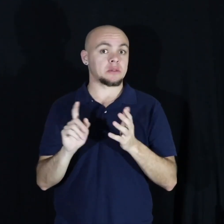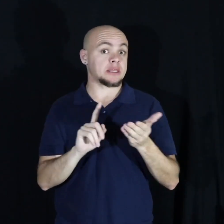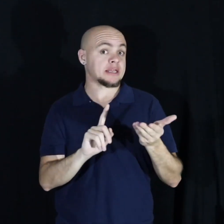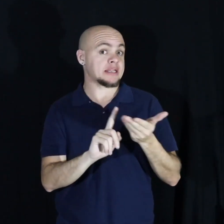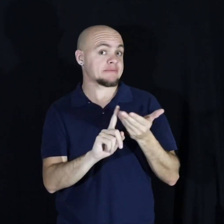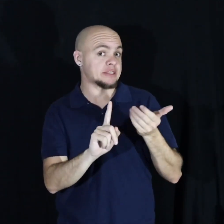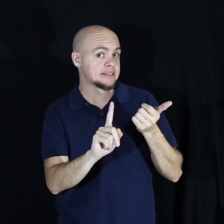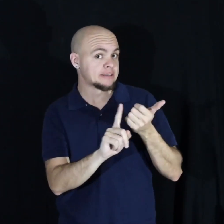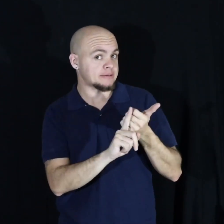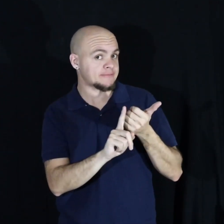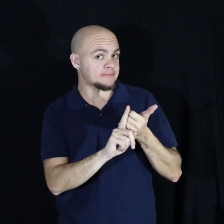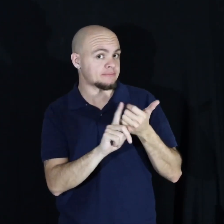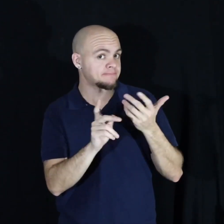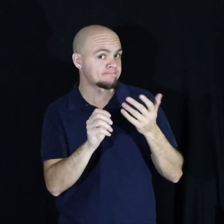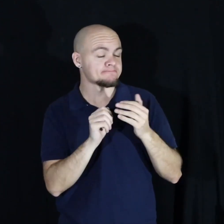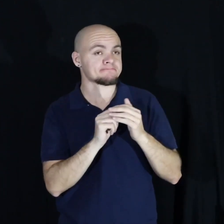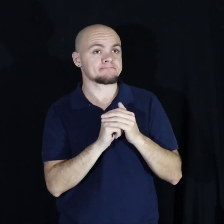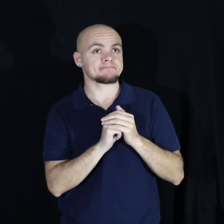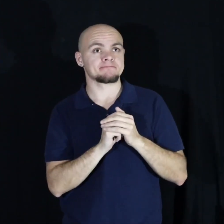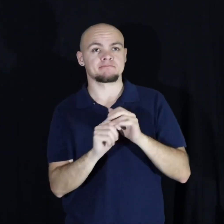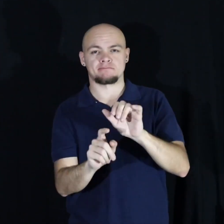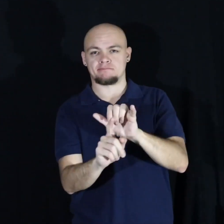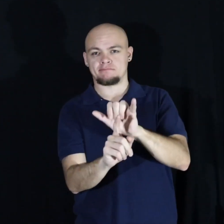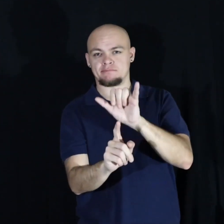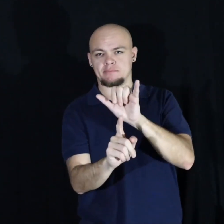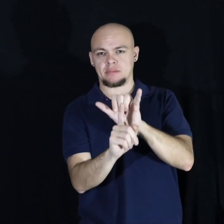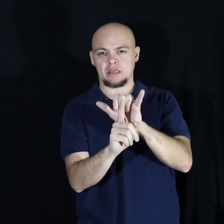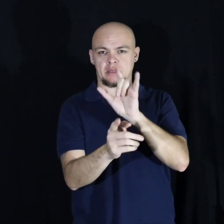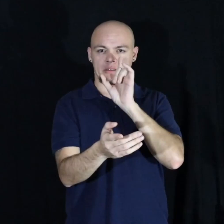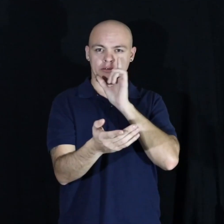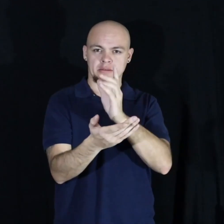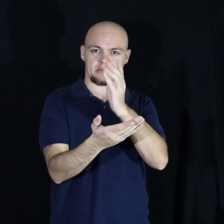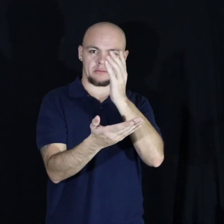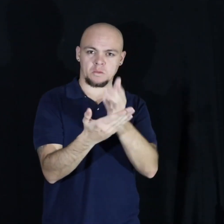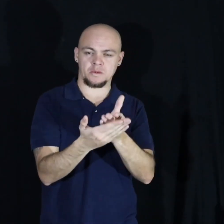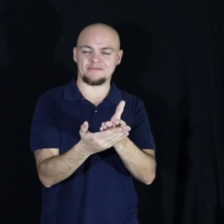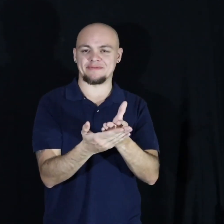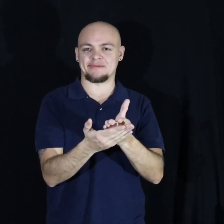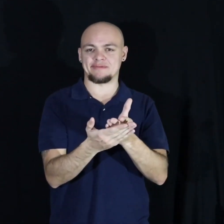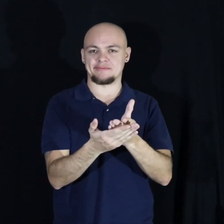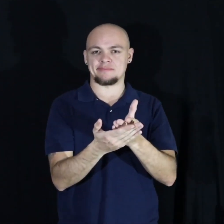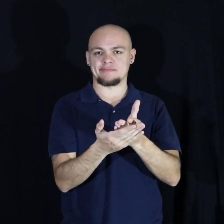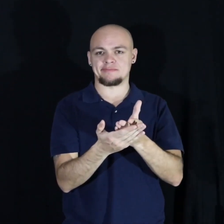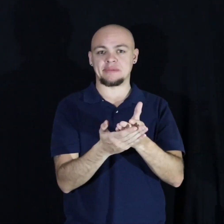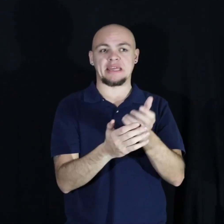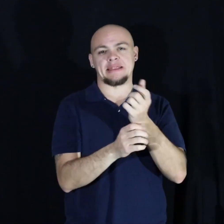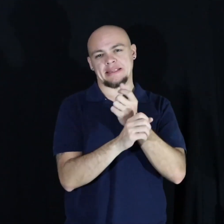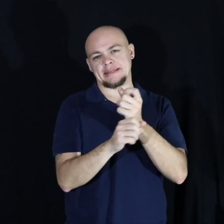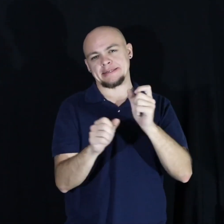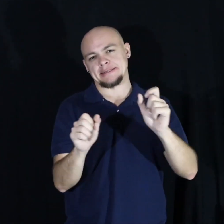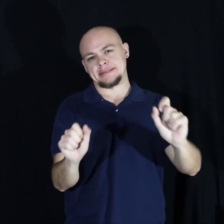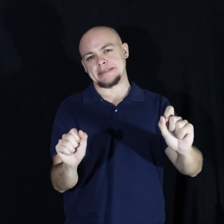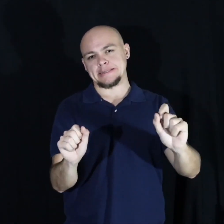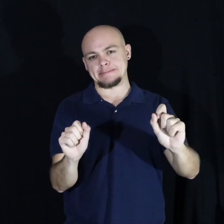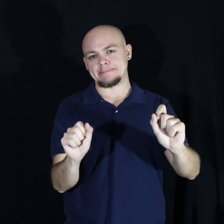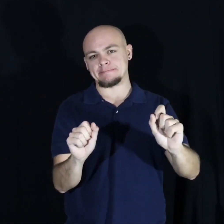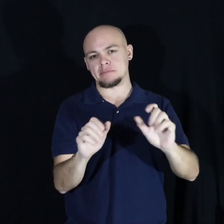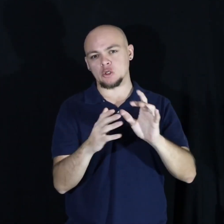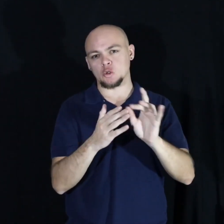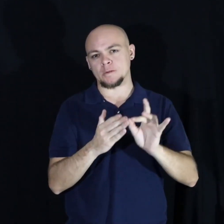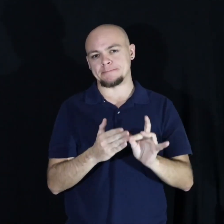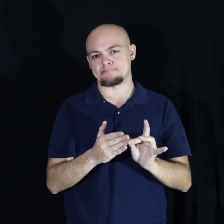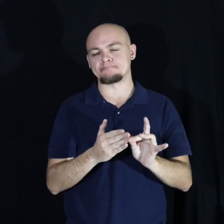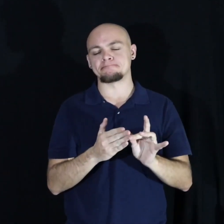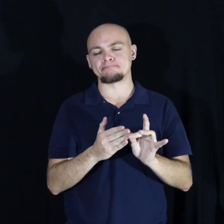ourselves that that is the prudent and, frankly, the safe choice, so we stay in our comfort